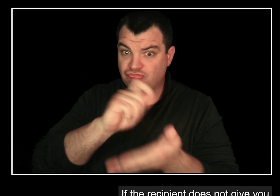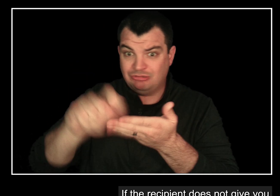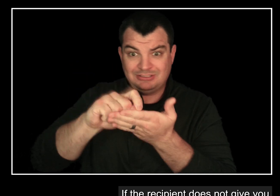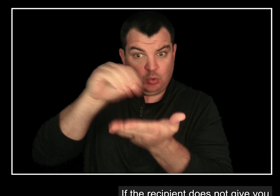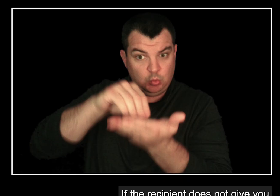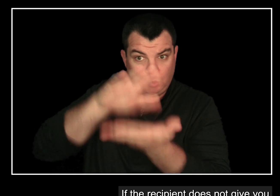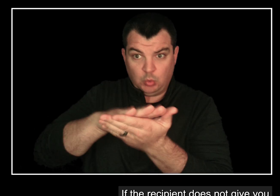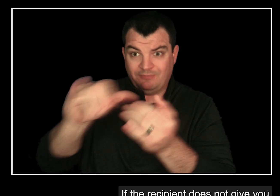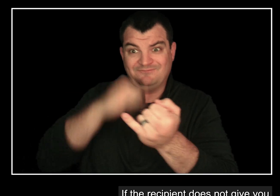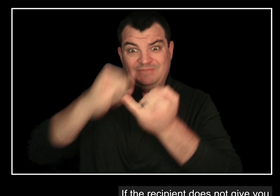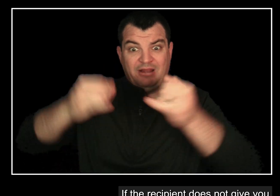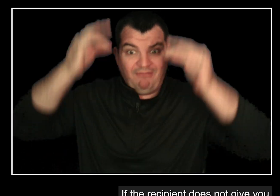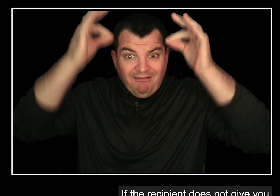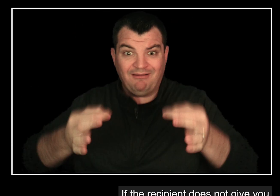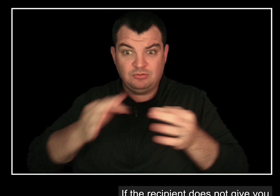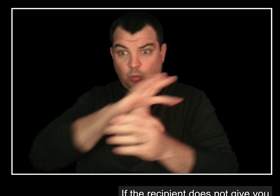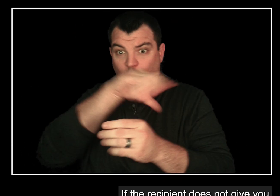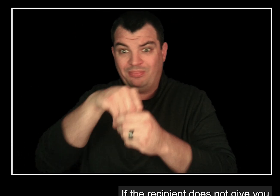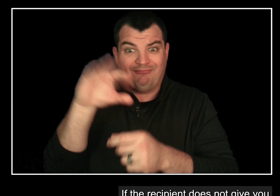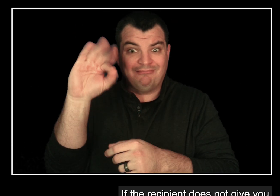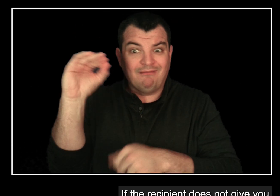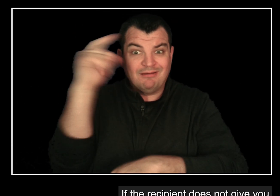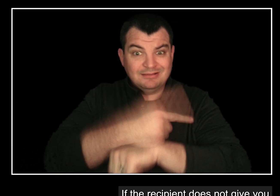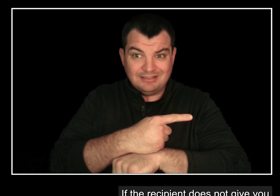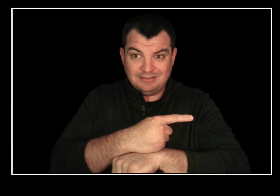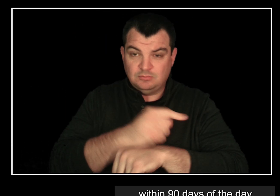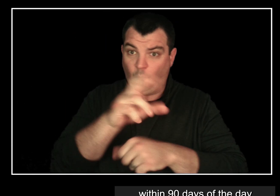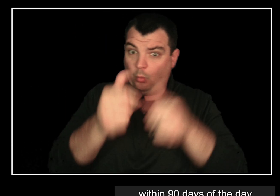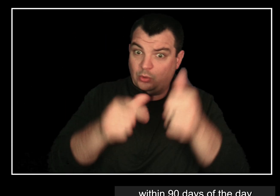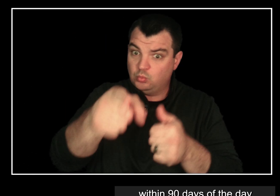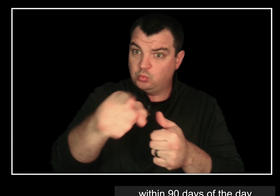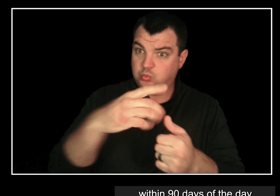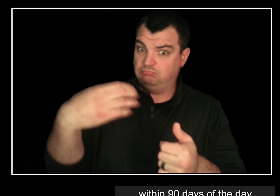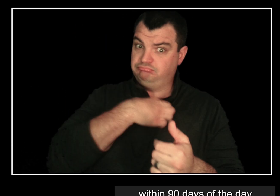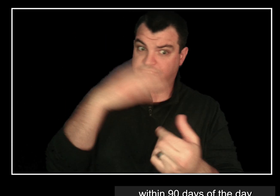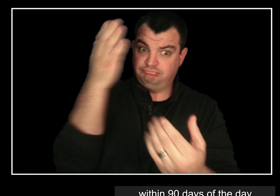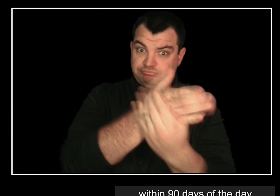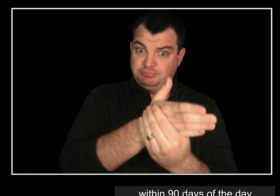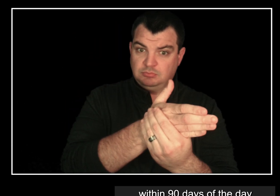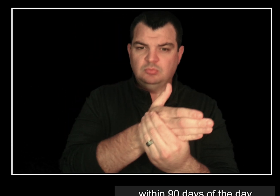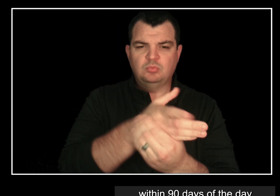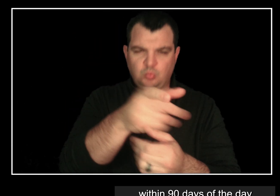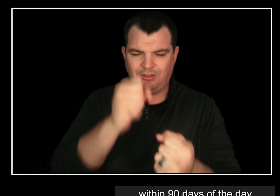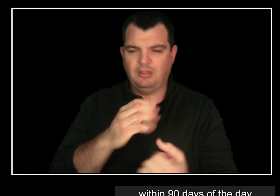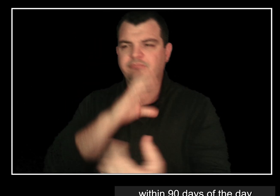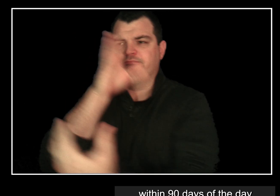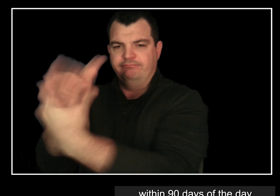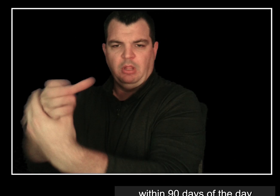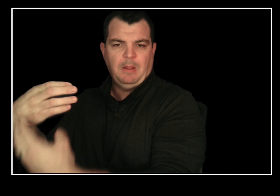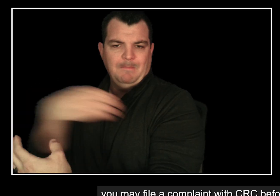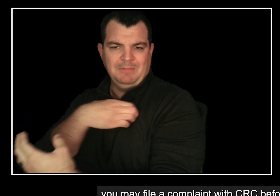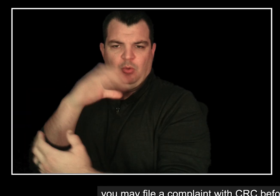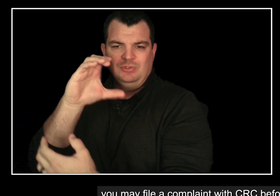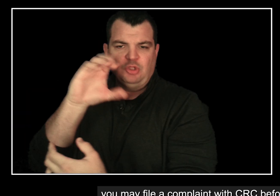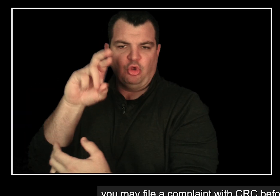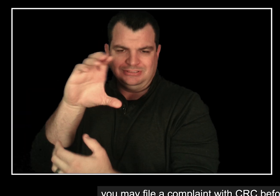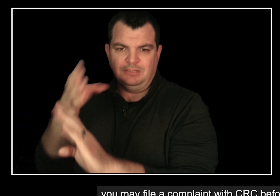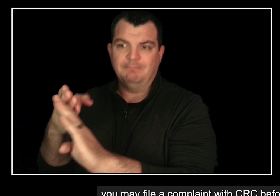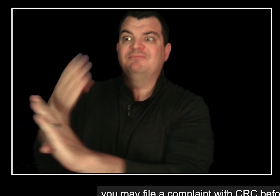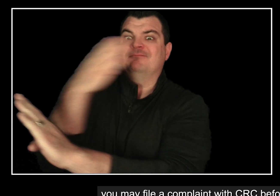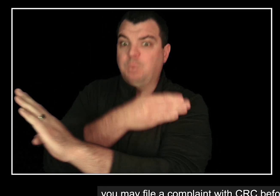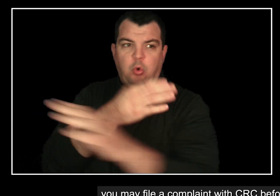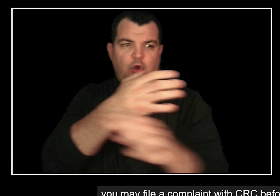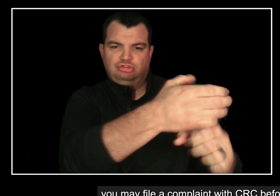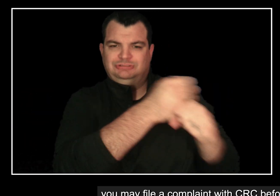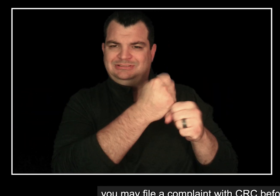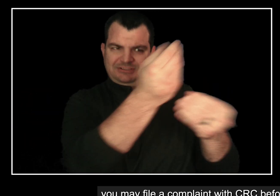the recipient does not give you a written notice of final action within 90 days of the day on which you filed your complaint, you may file a